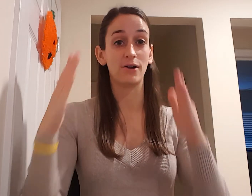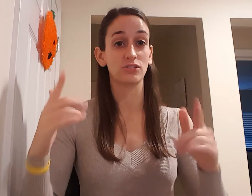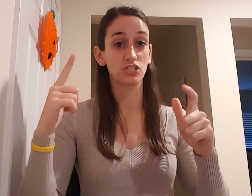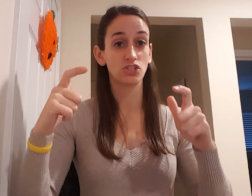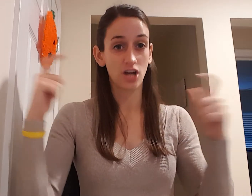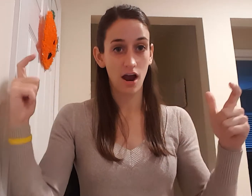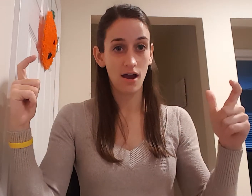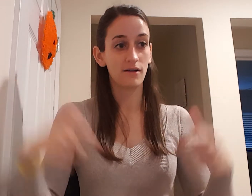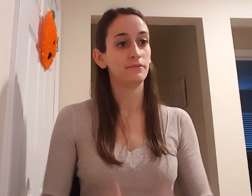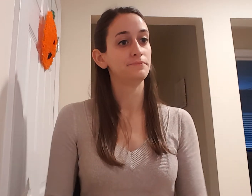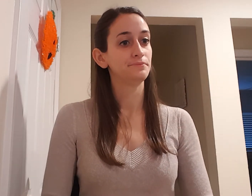house.